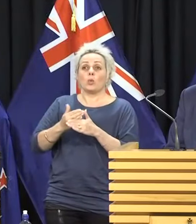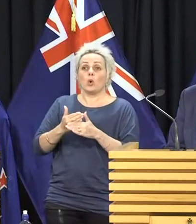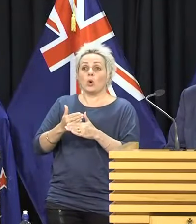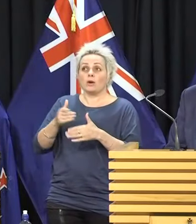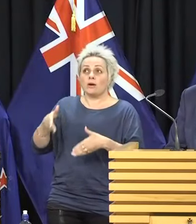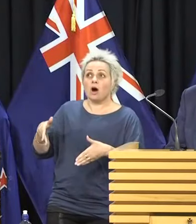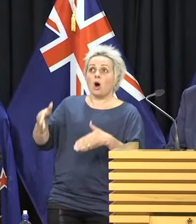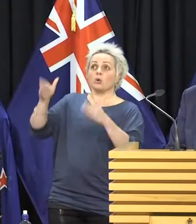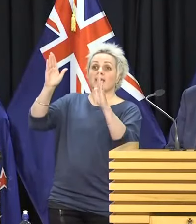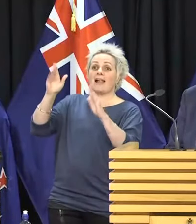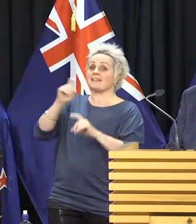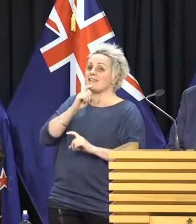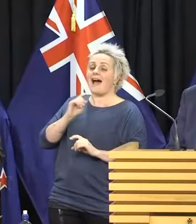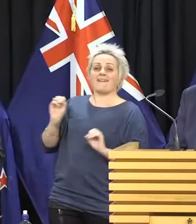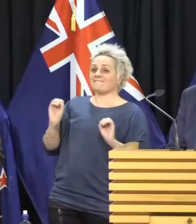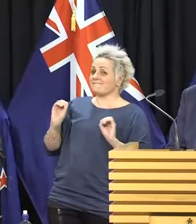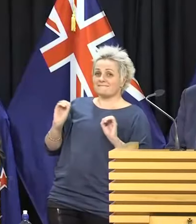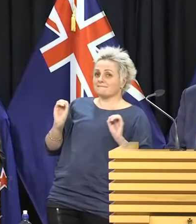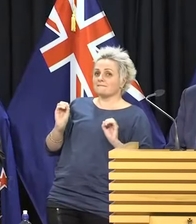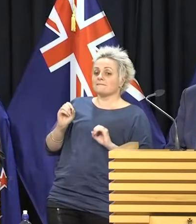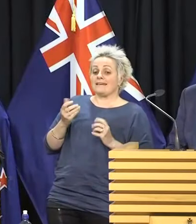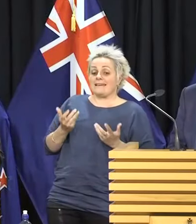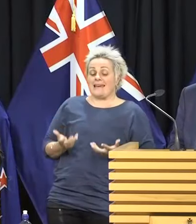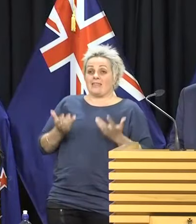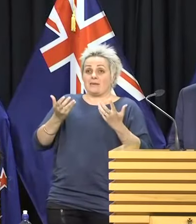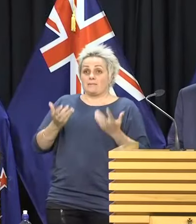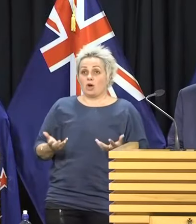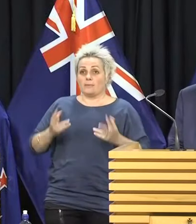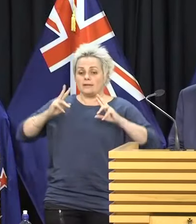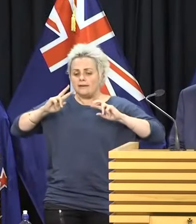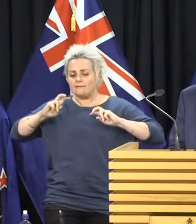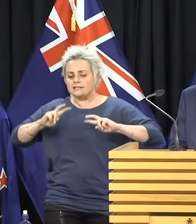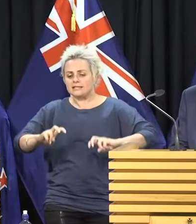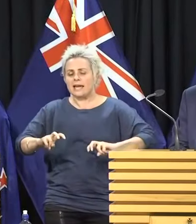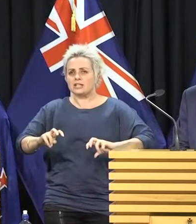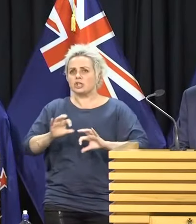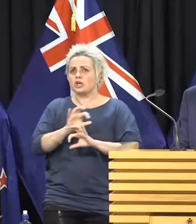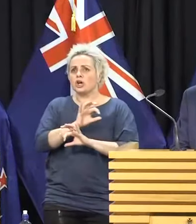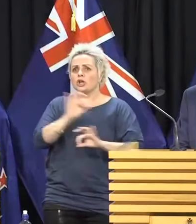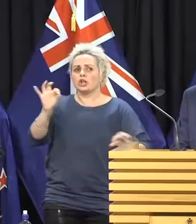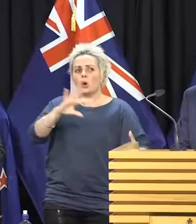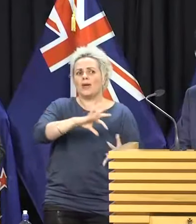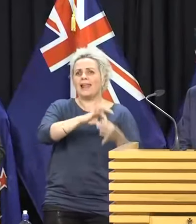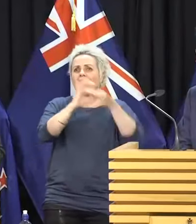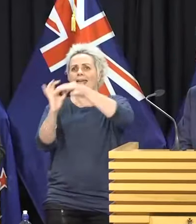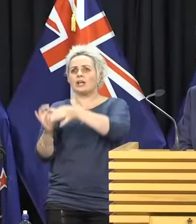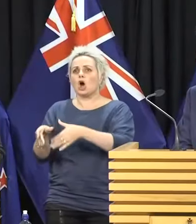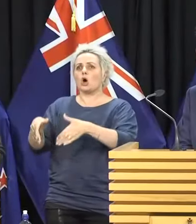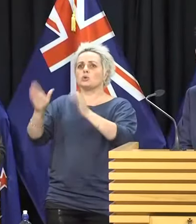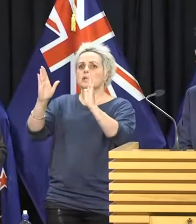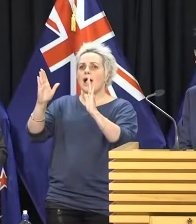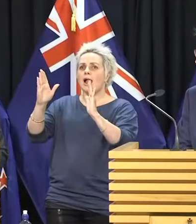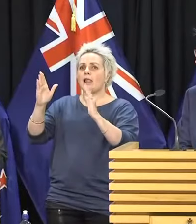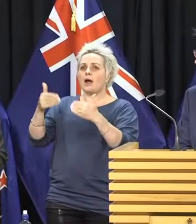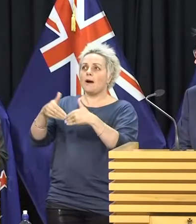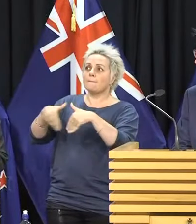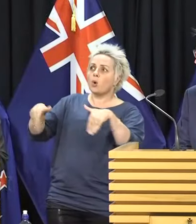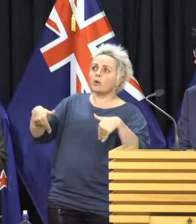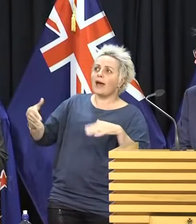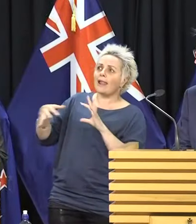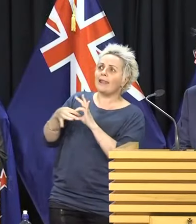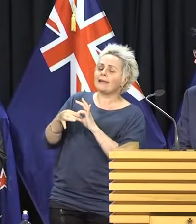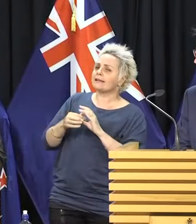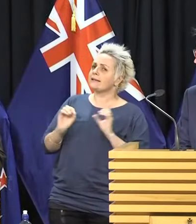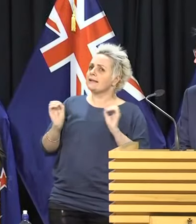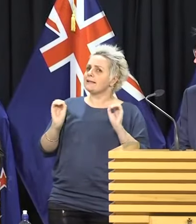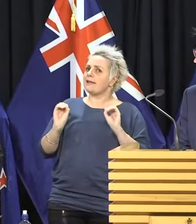isolation facility, and at this stage in the investigation there is not a clear link to a facility or to the border. We've made a